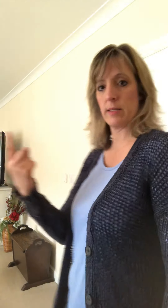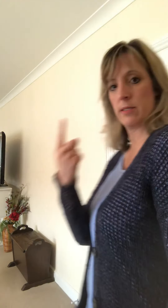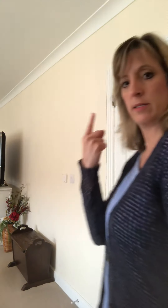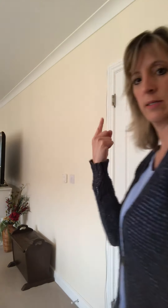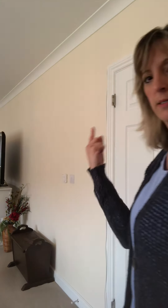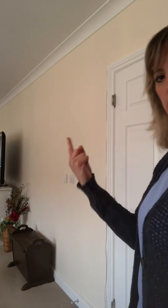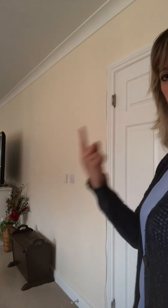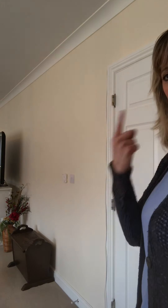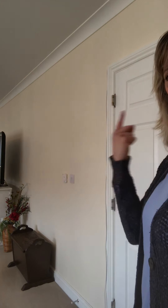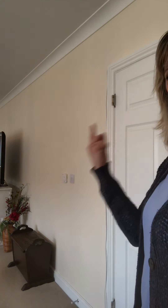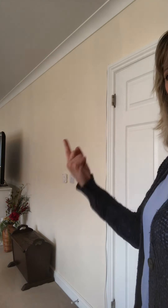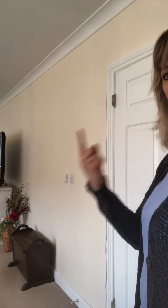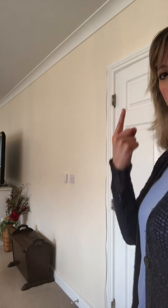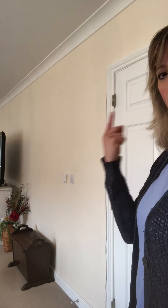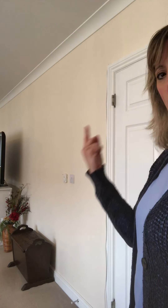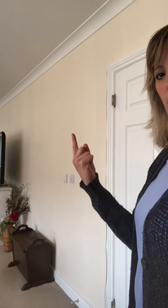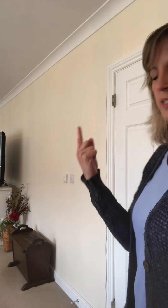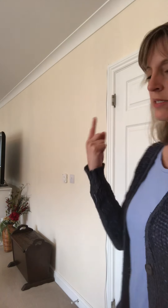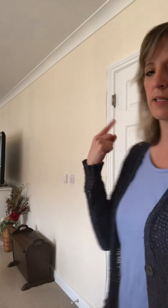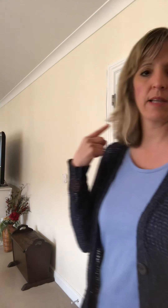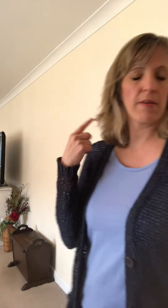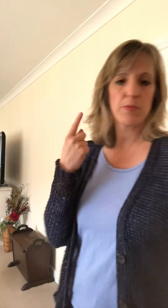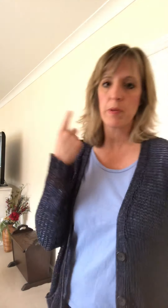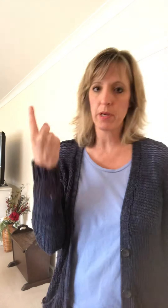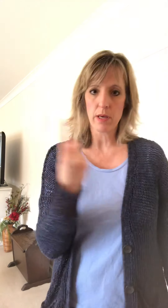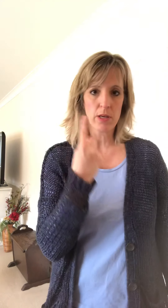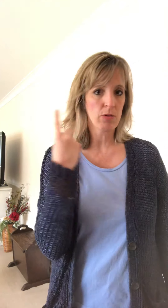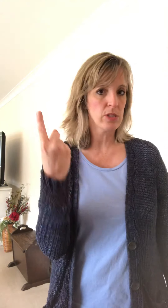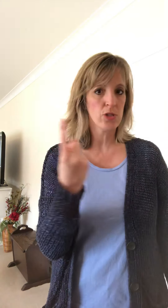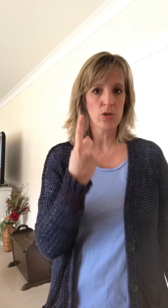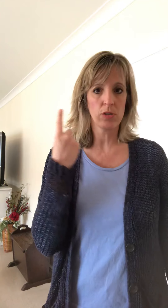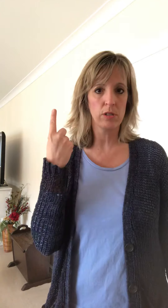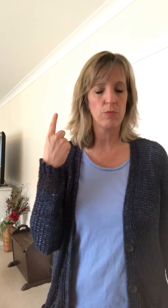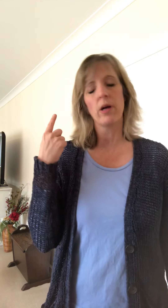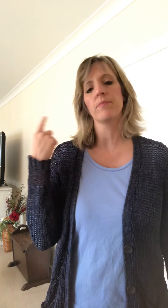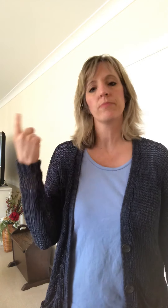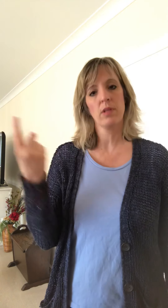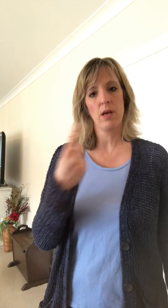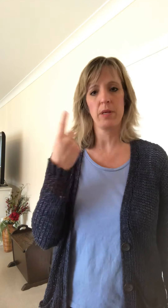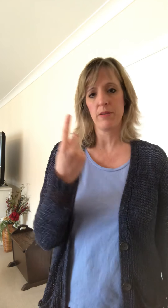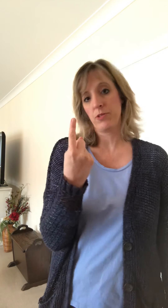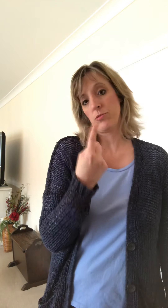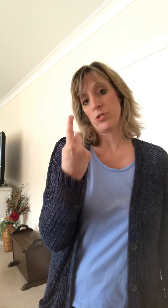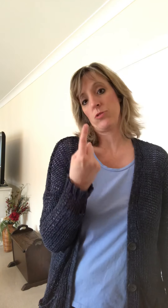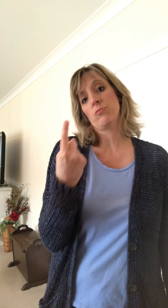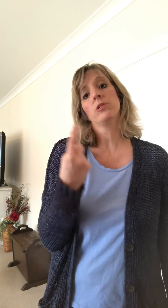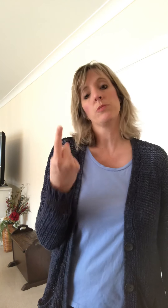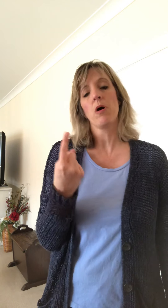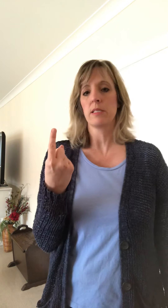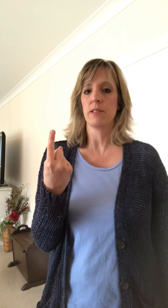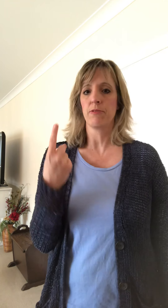this, okay? Always. It doesn't have to be big. You can circle, well, I mean, if you do it real small, it's a different